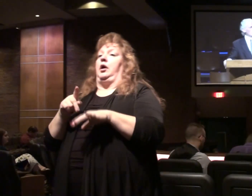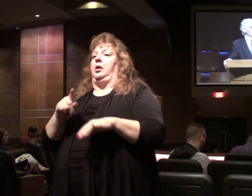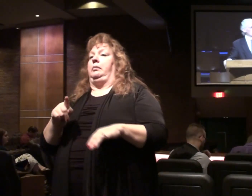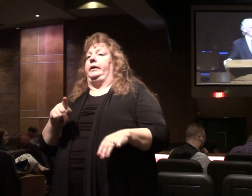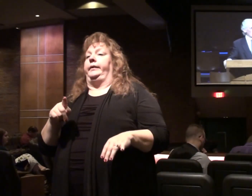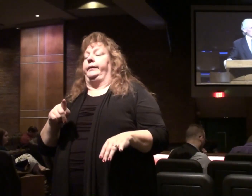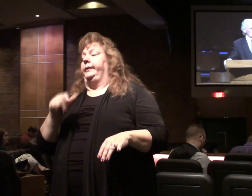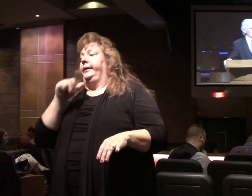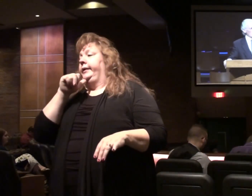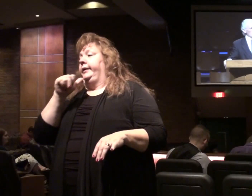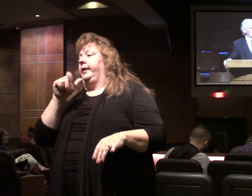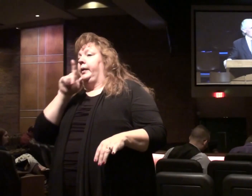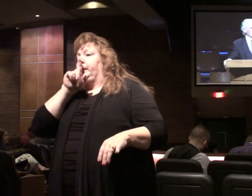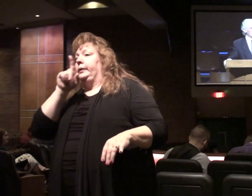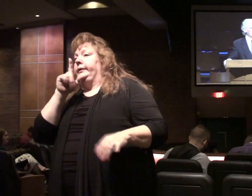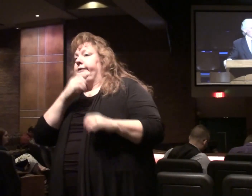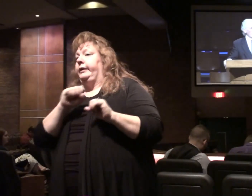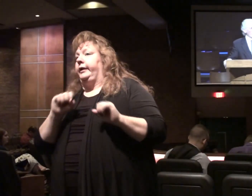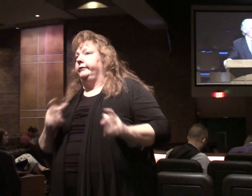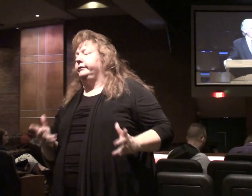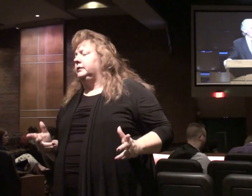Peter was not genuine.